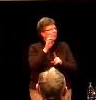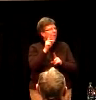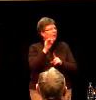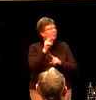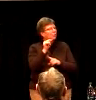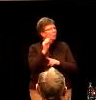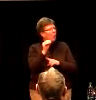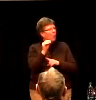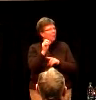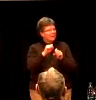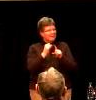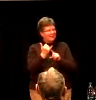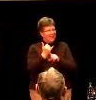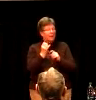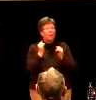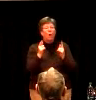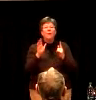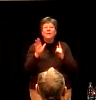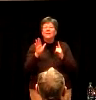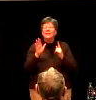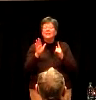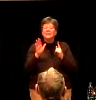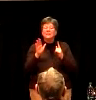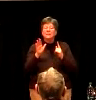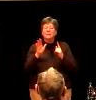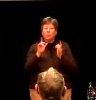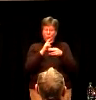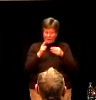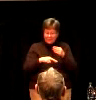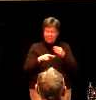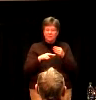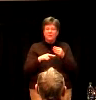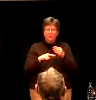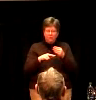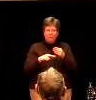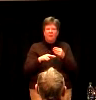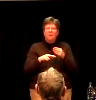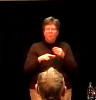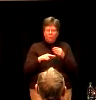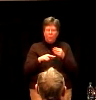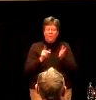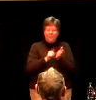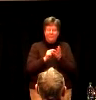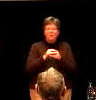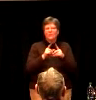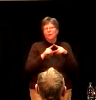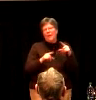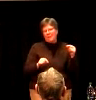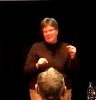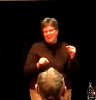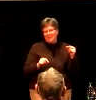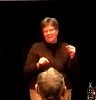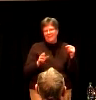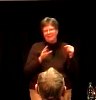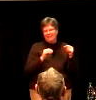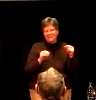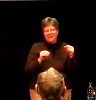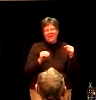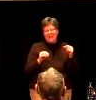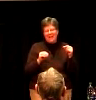And so all of his results were published not just in Japanese, but in Esperanto, which had even fewer speakers.